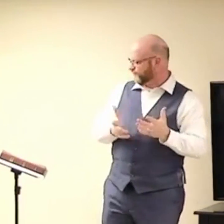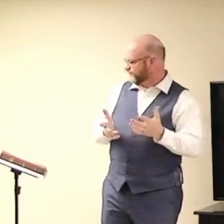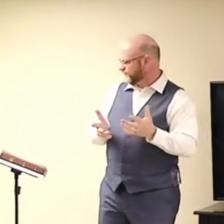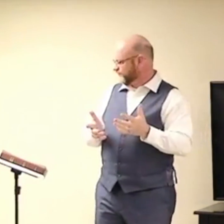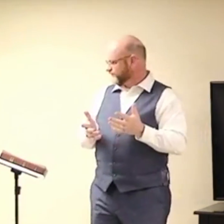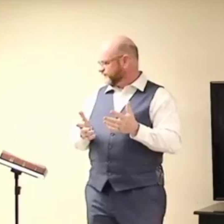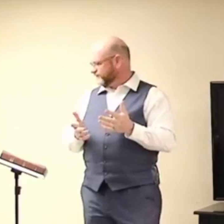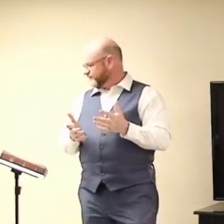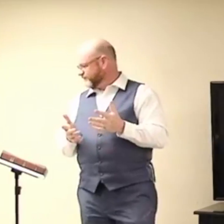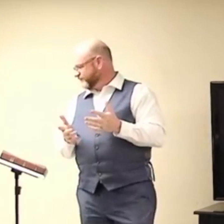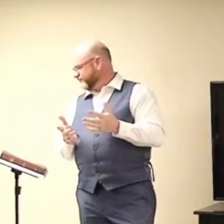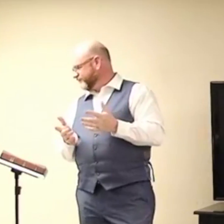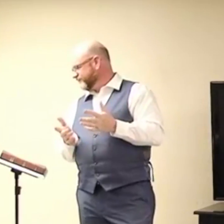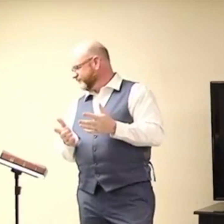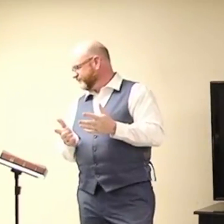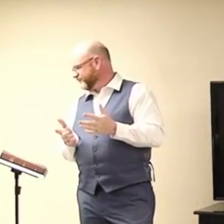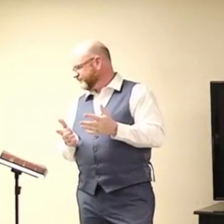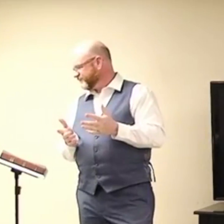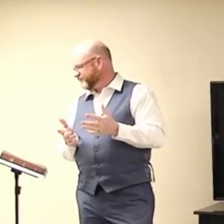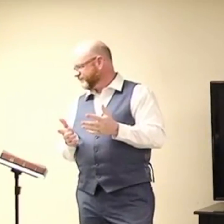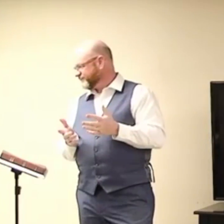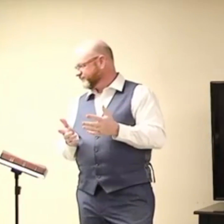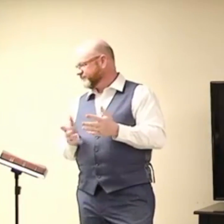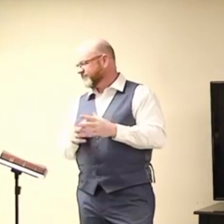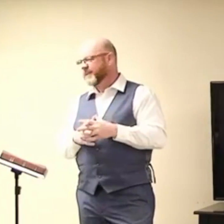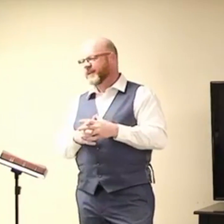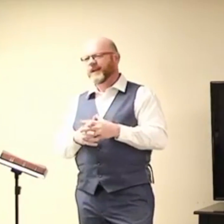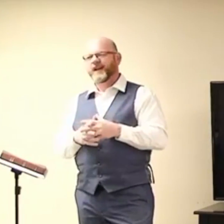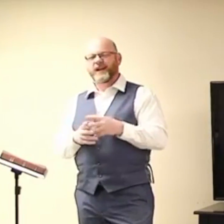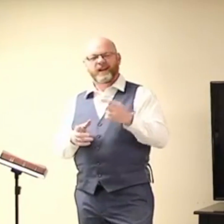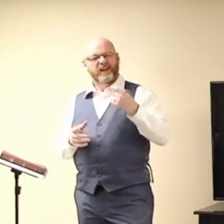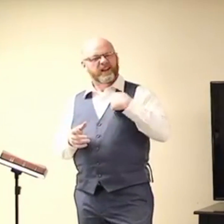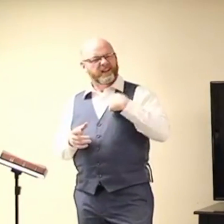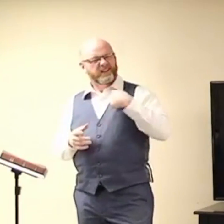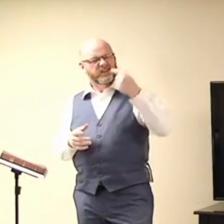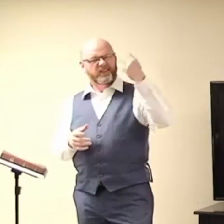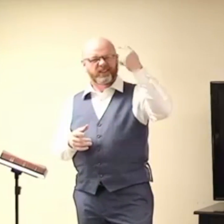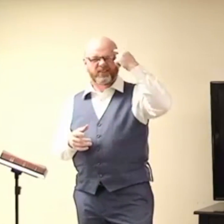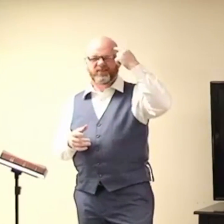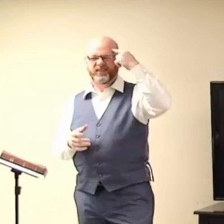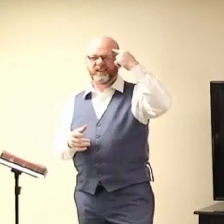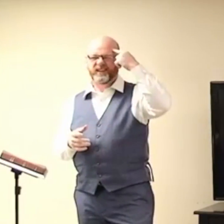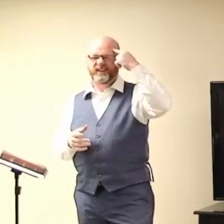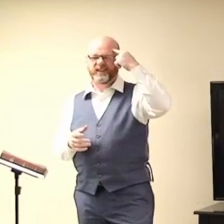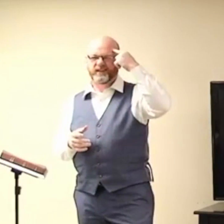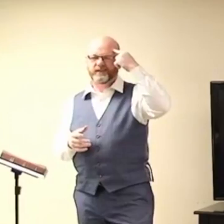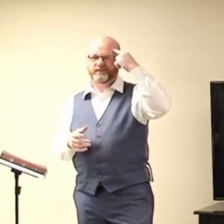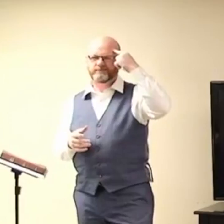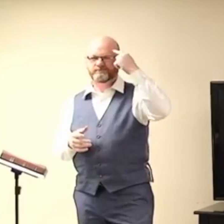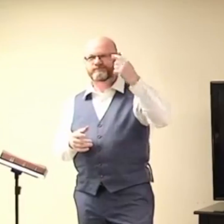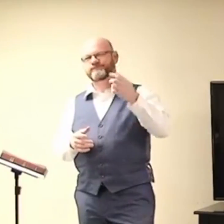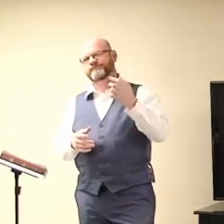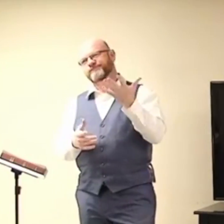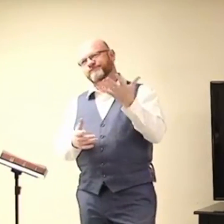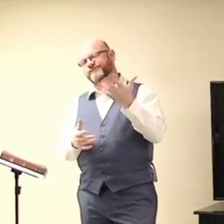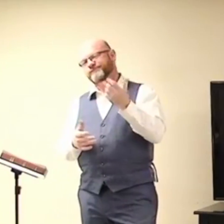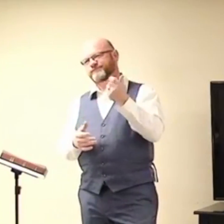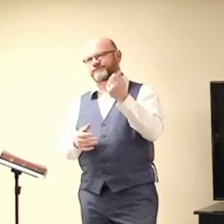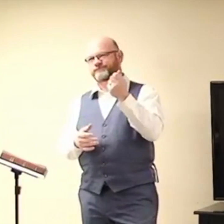walk the talk, meaning your actions need to fit your words and your